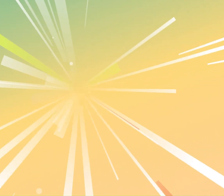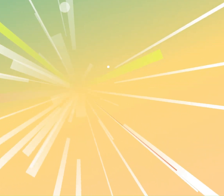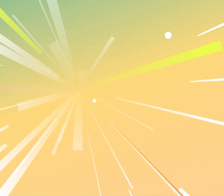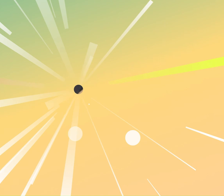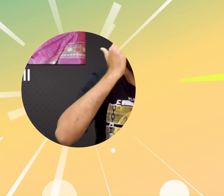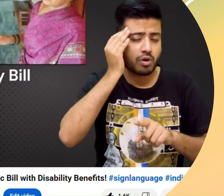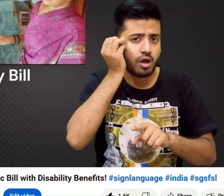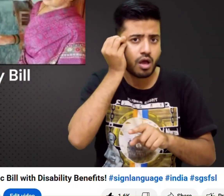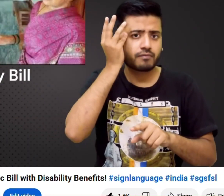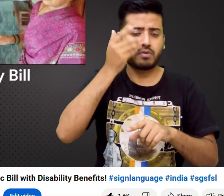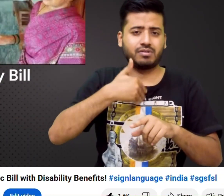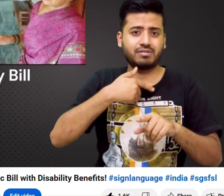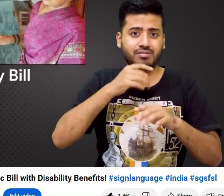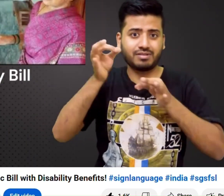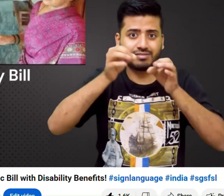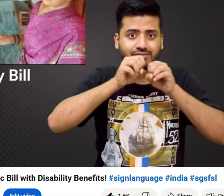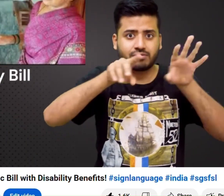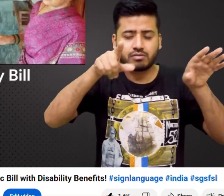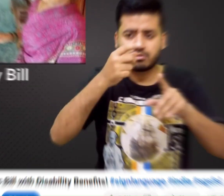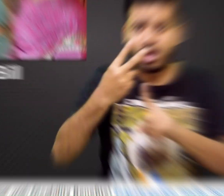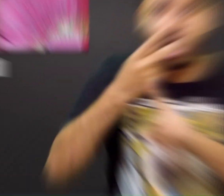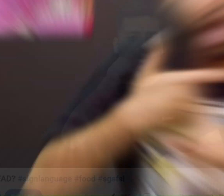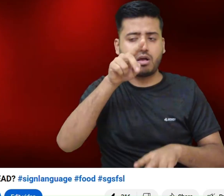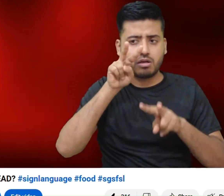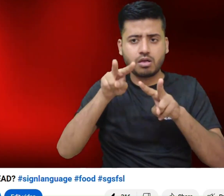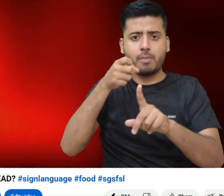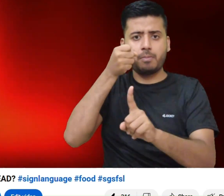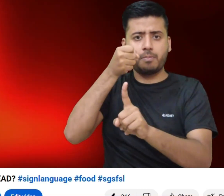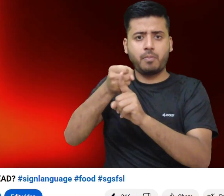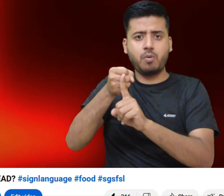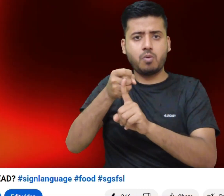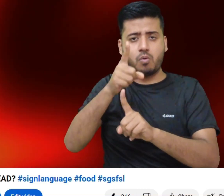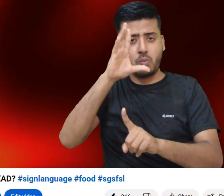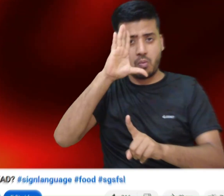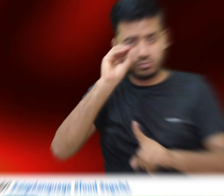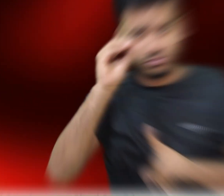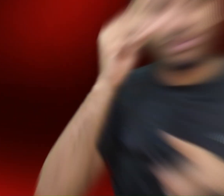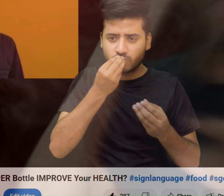aims to provide free metered electricity connections to poor, weakened immune function, and increase